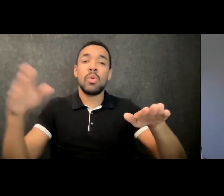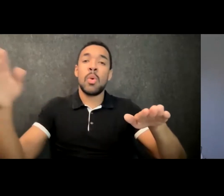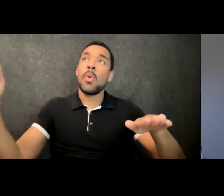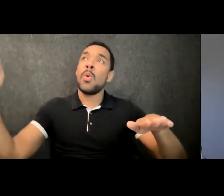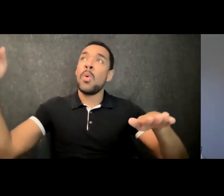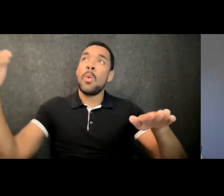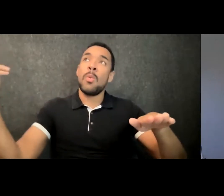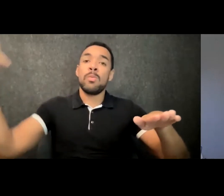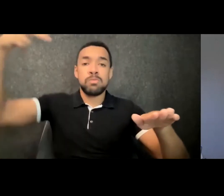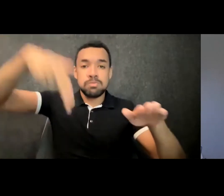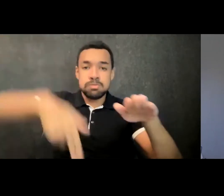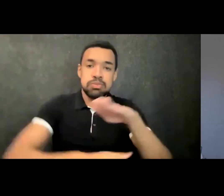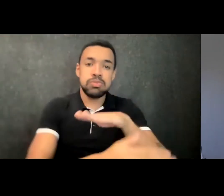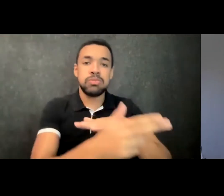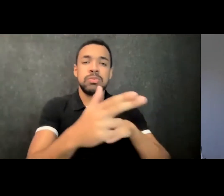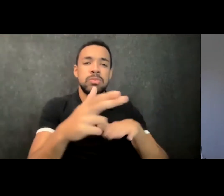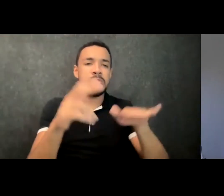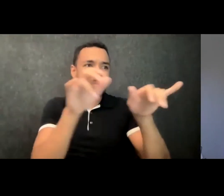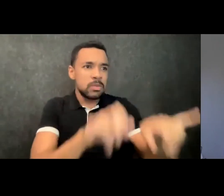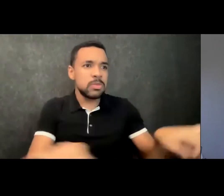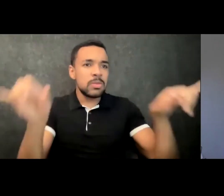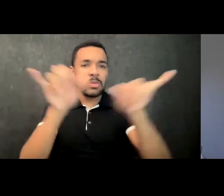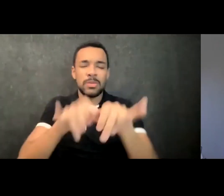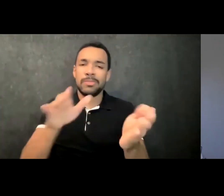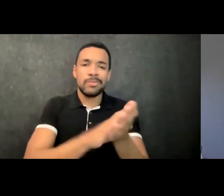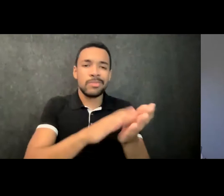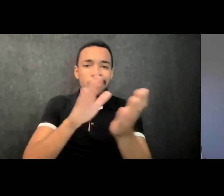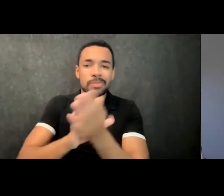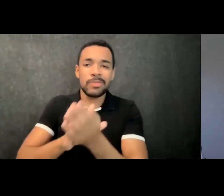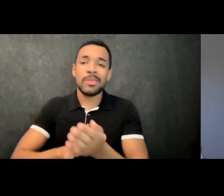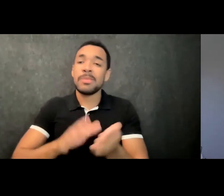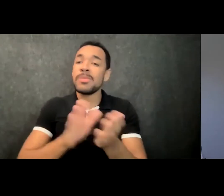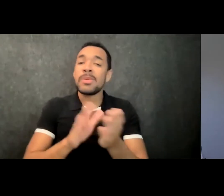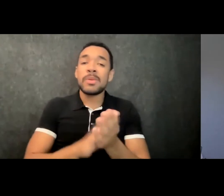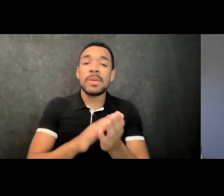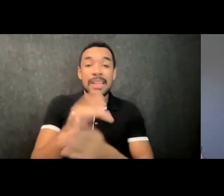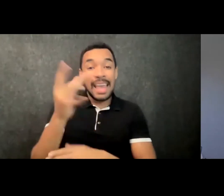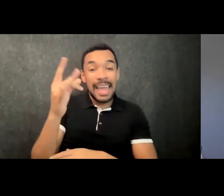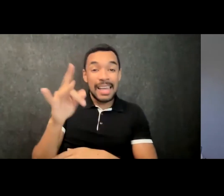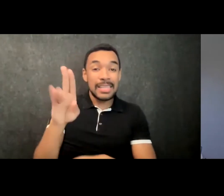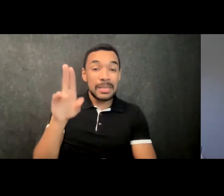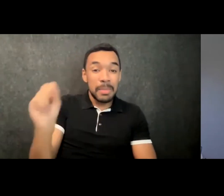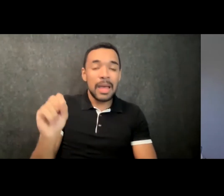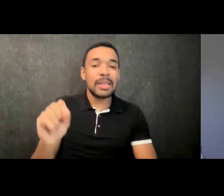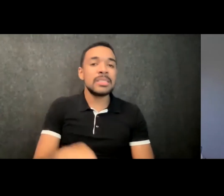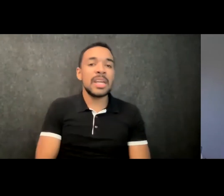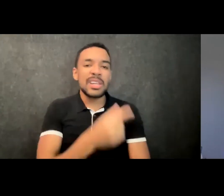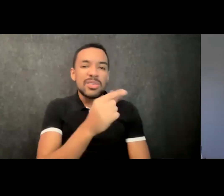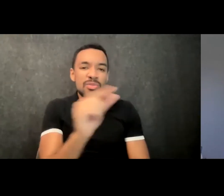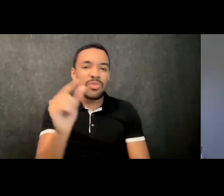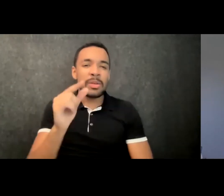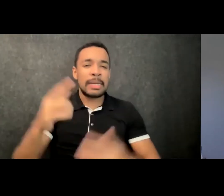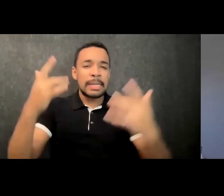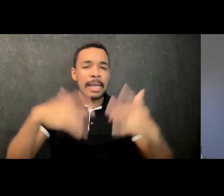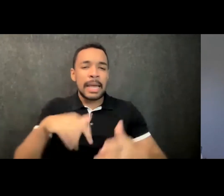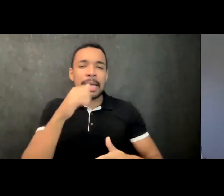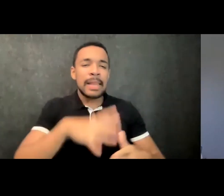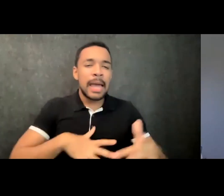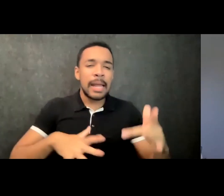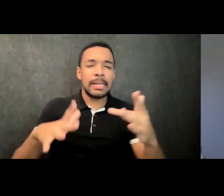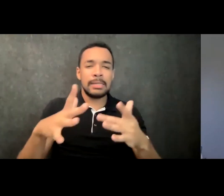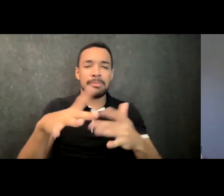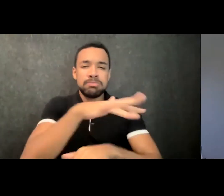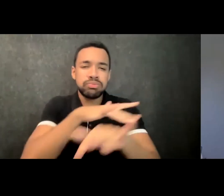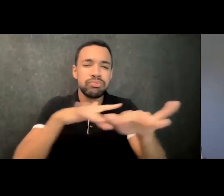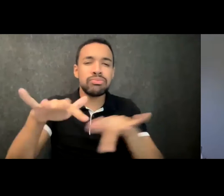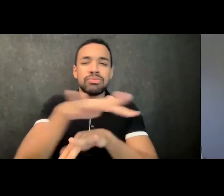goals. Praise be to the 18 bus and to green naked ladies blurring the route's landscape. Praise